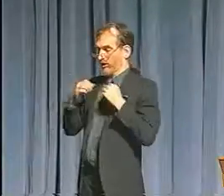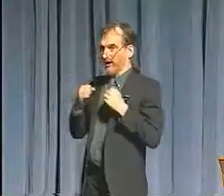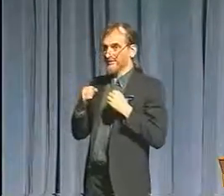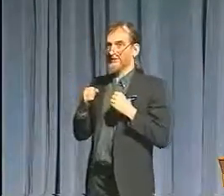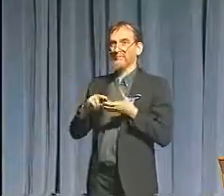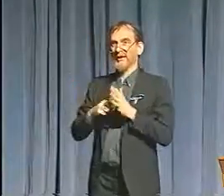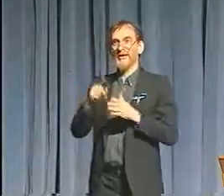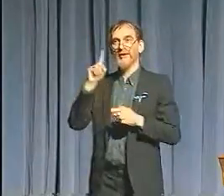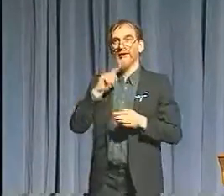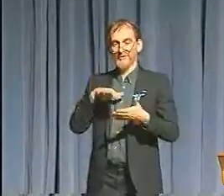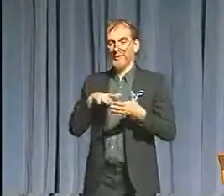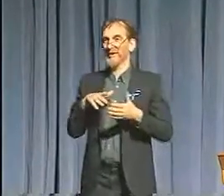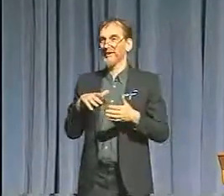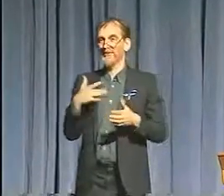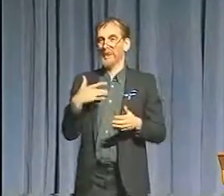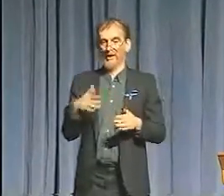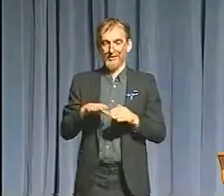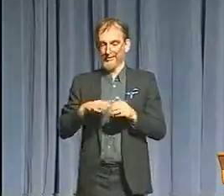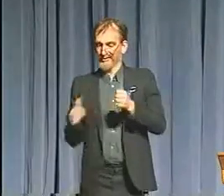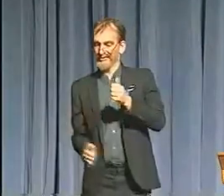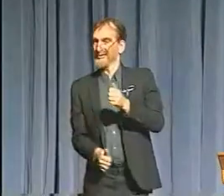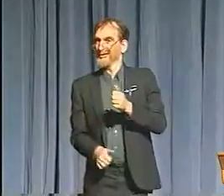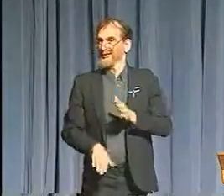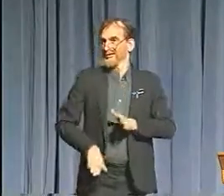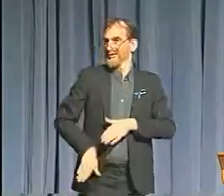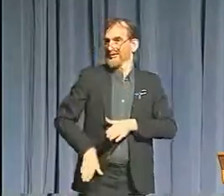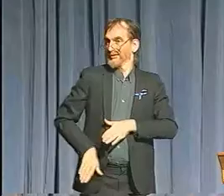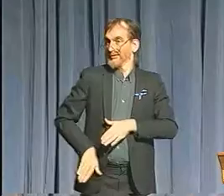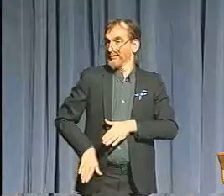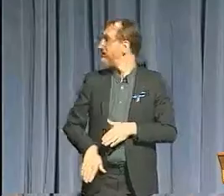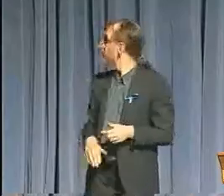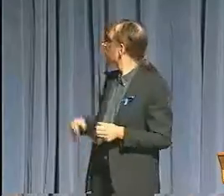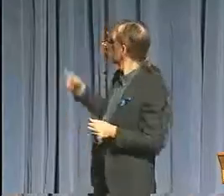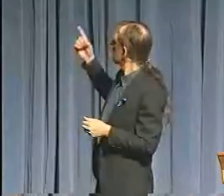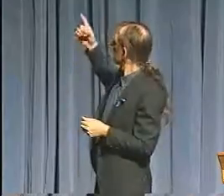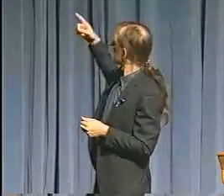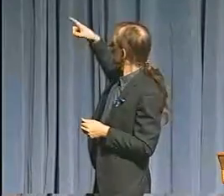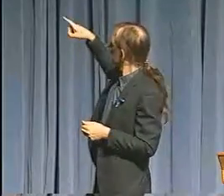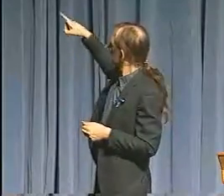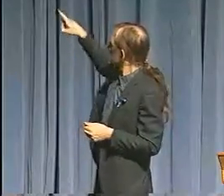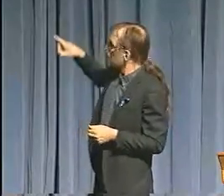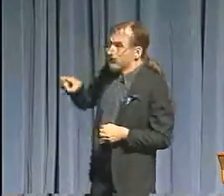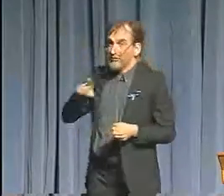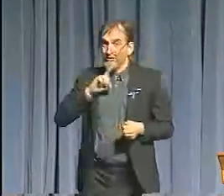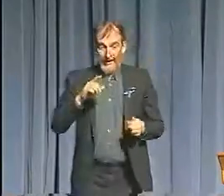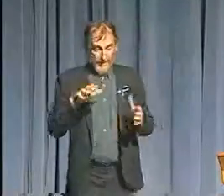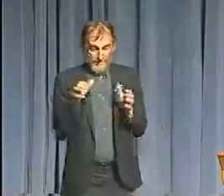One thing is sad, that, you know, deaf studies is often pushed aside.